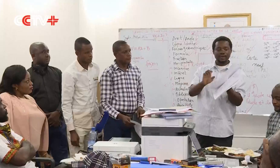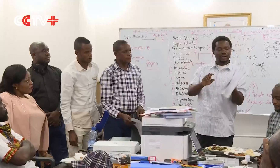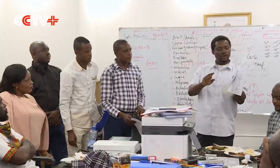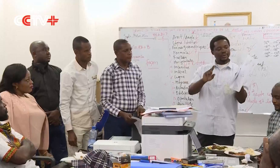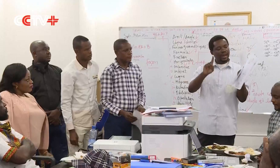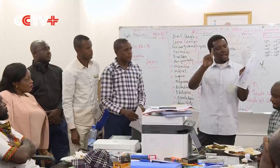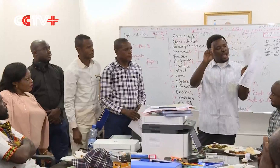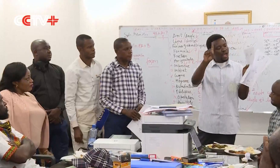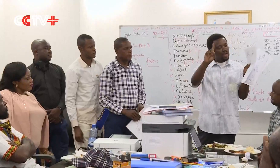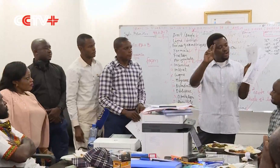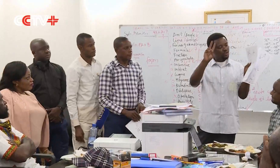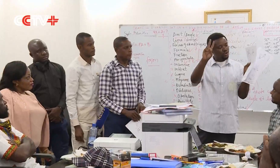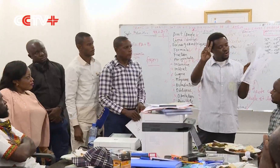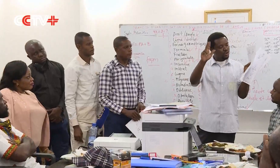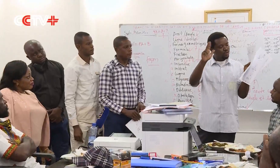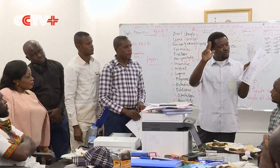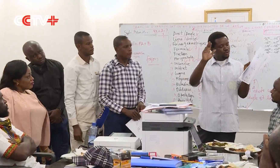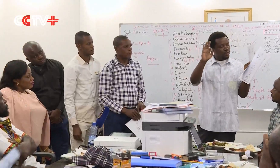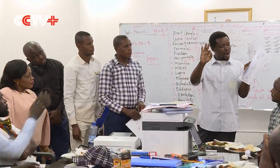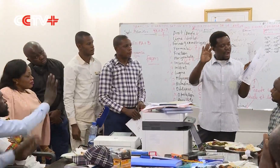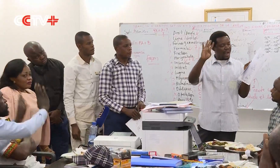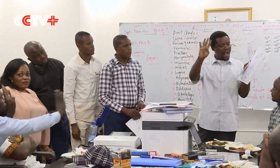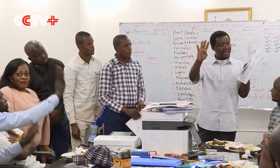to remove the barriers to communication for the deaf.